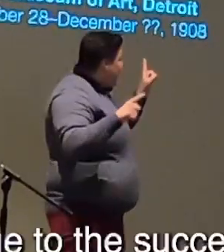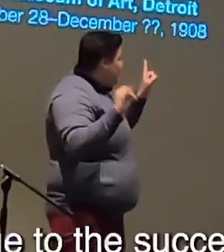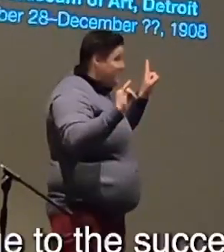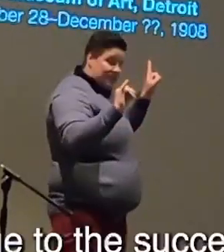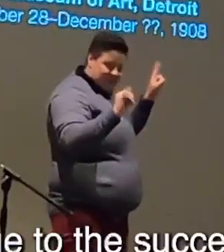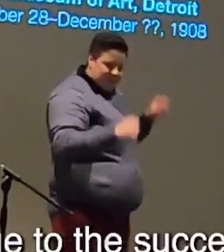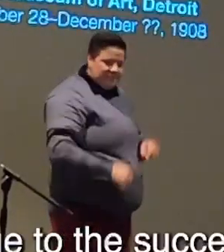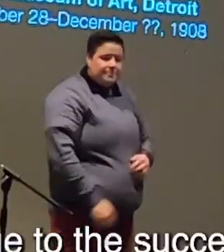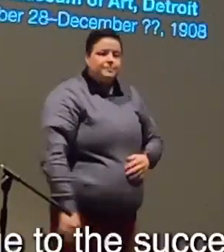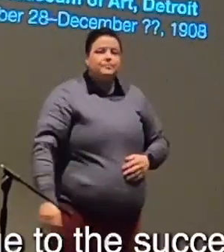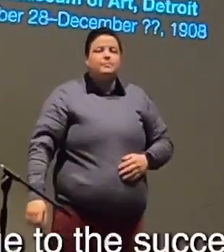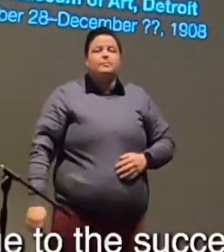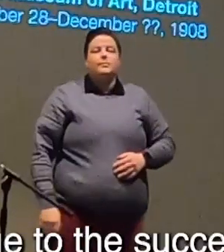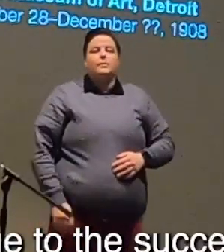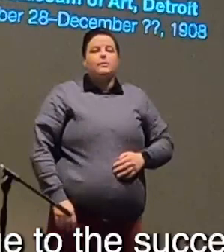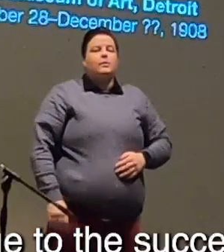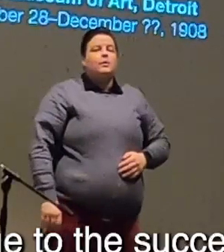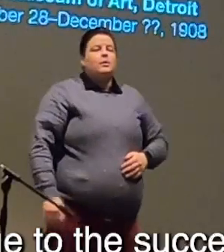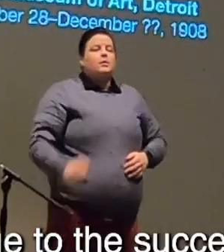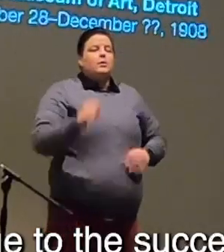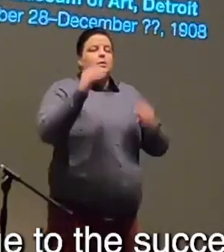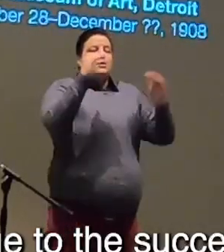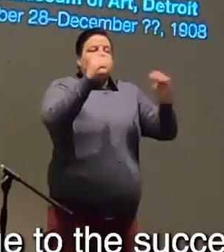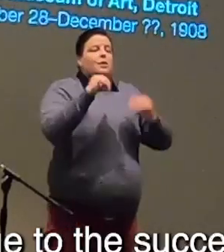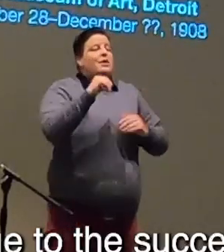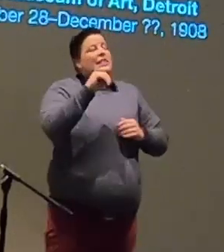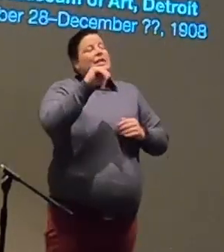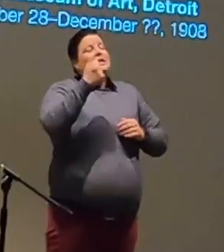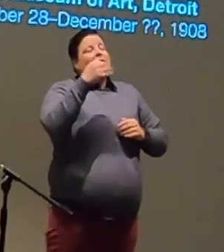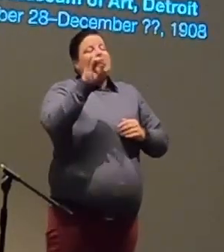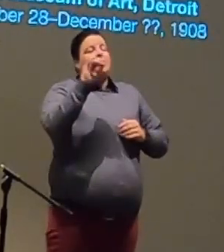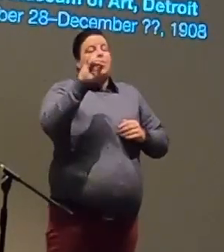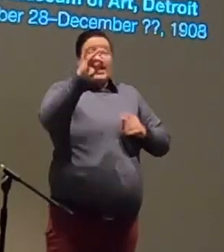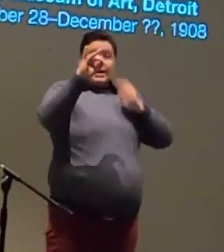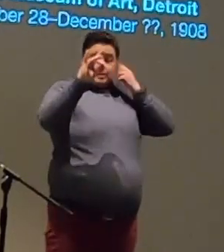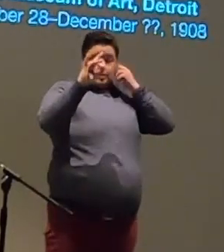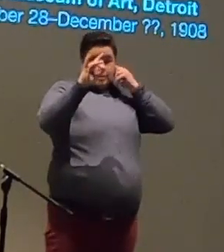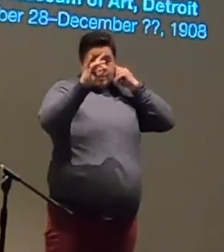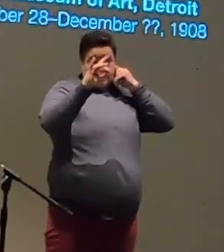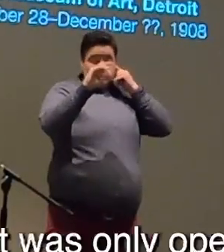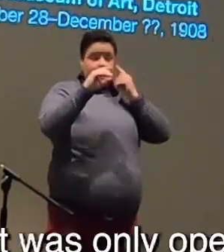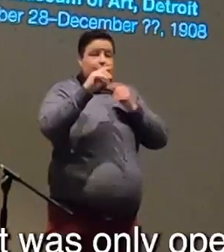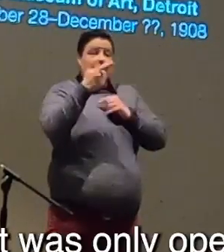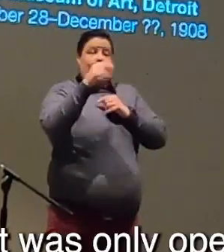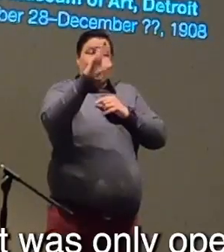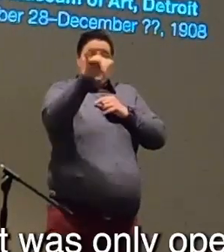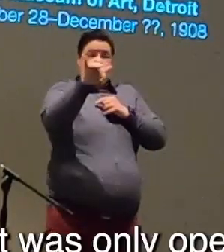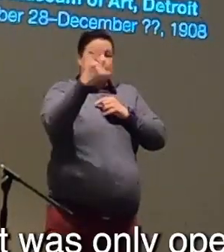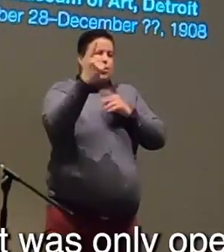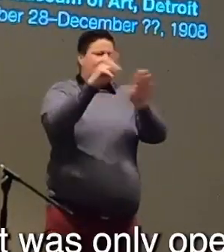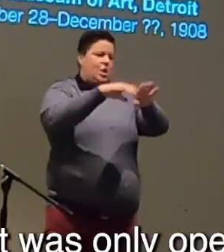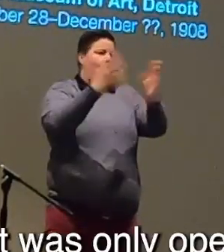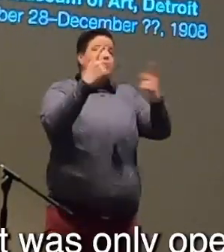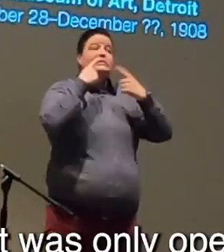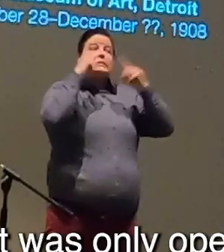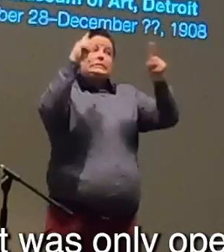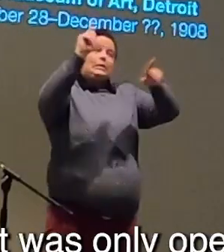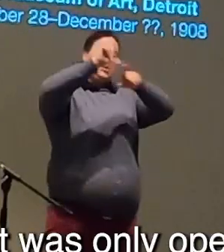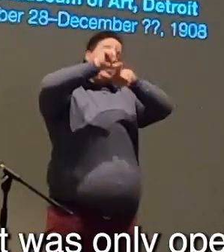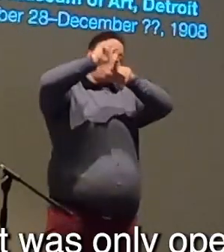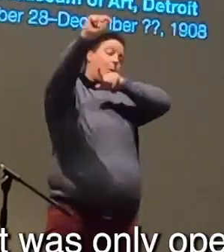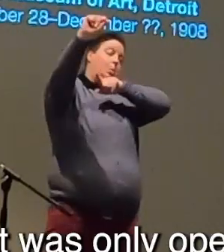So due to the success of the original 1908 exhibition at Macbeth Galleries, it was only open